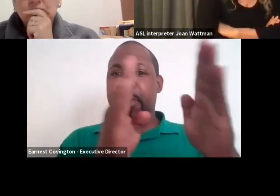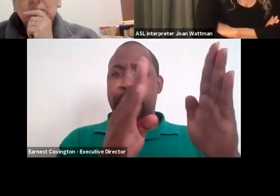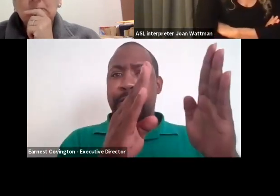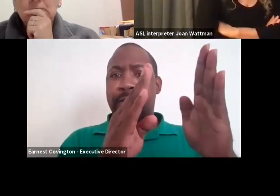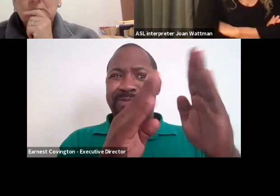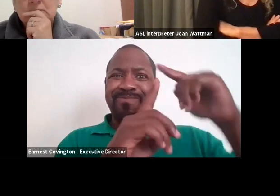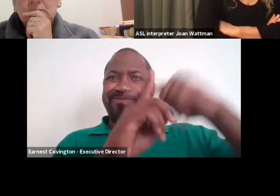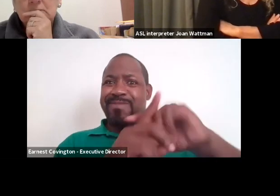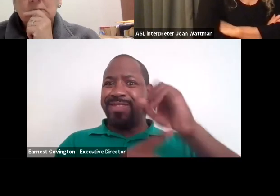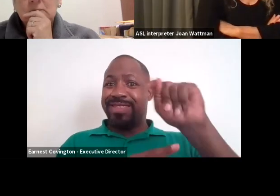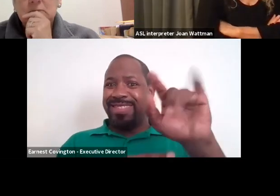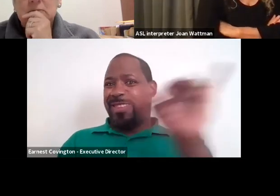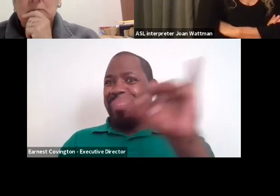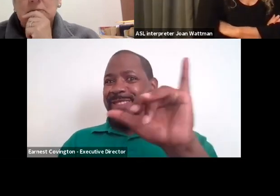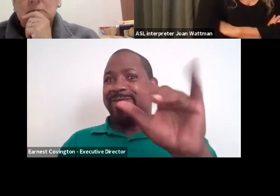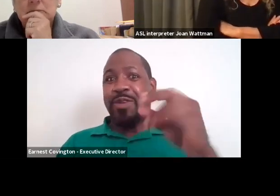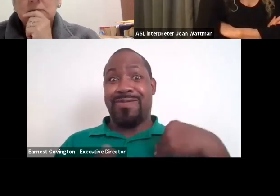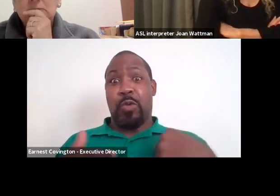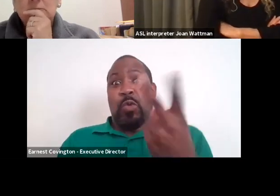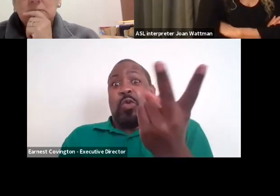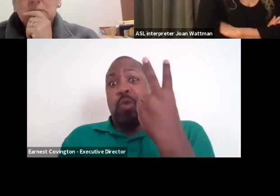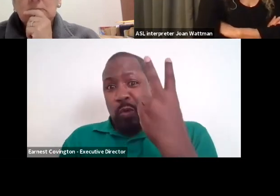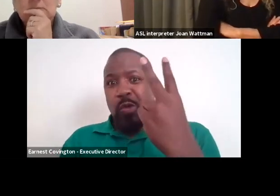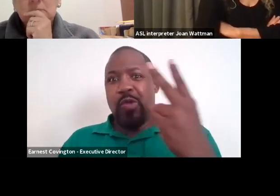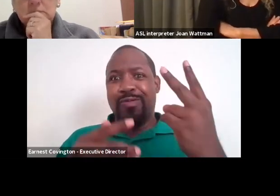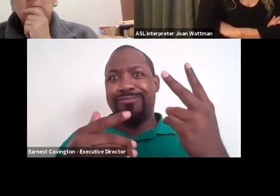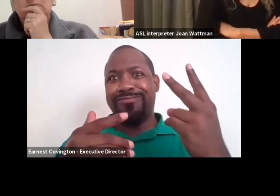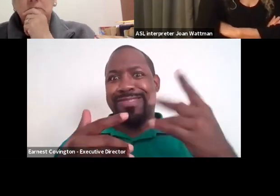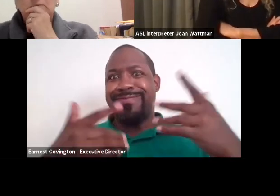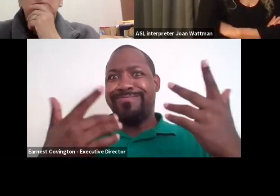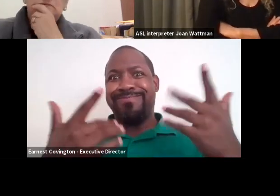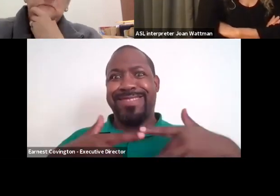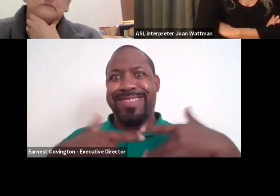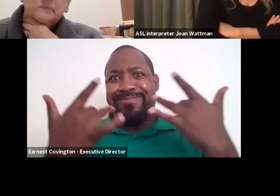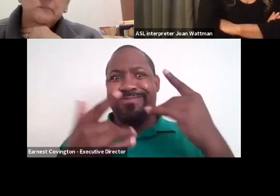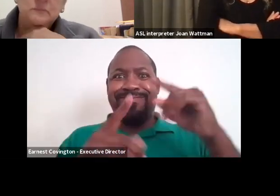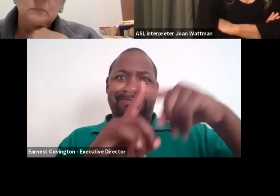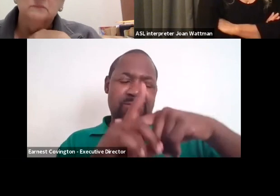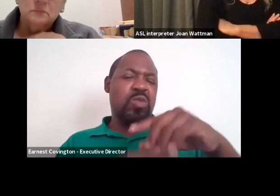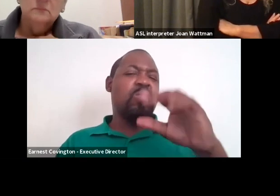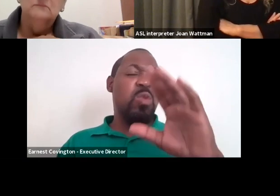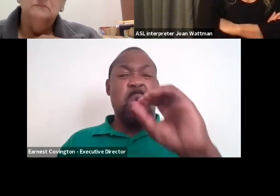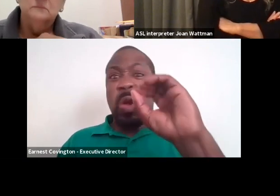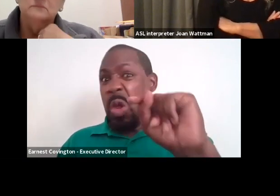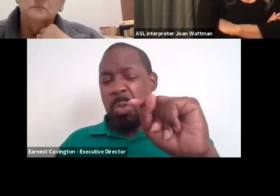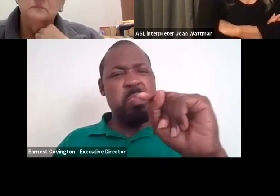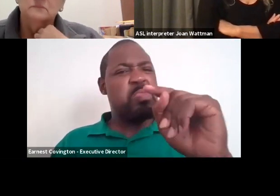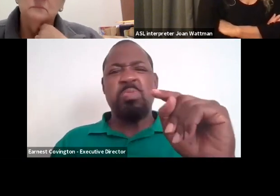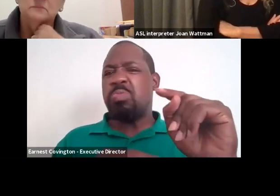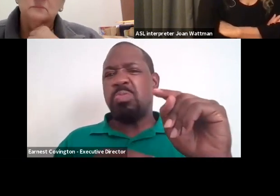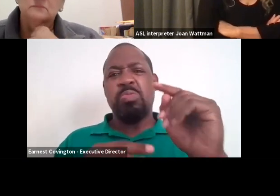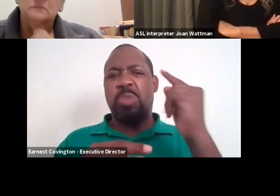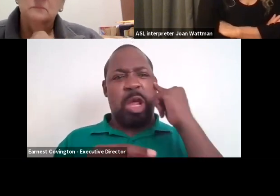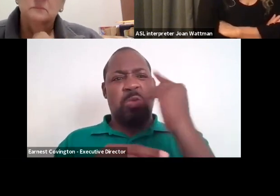contacting people. And we're talking about Emergency Preparedness Month as well. So we already have those two.